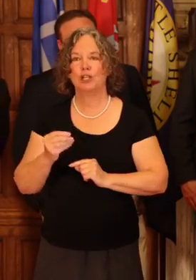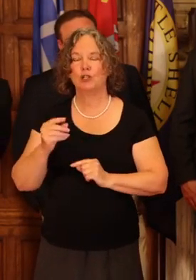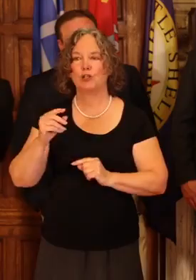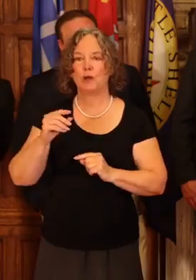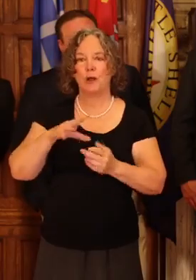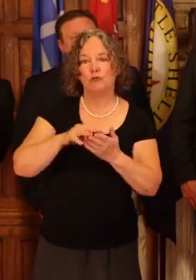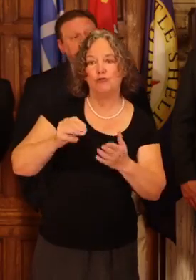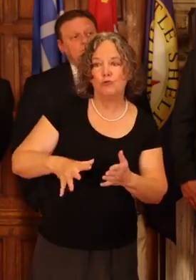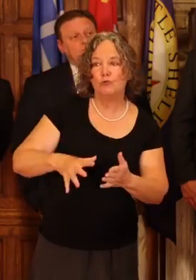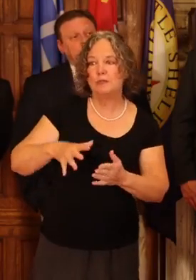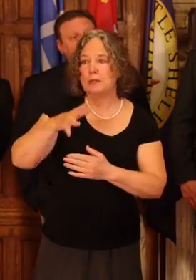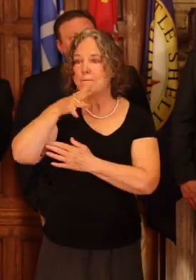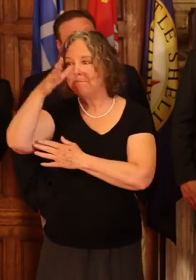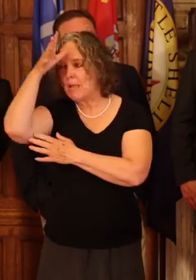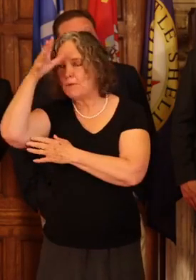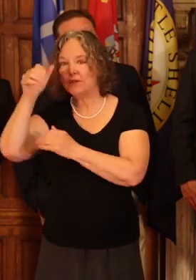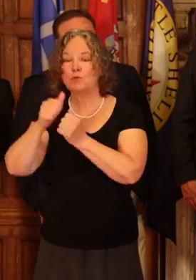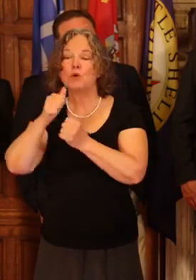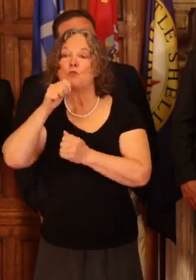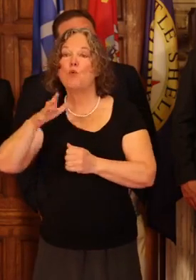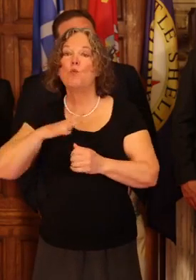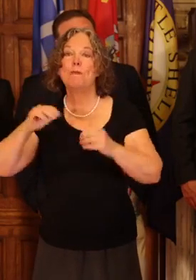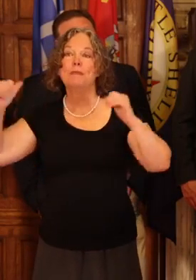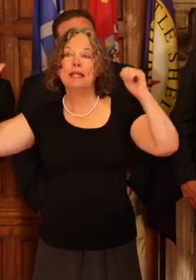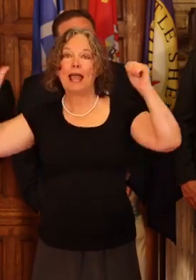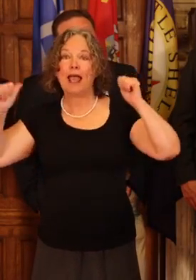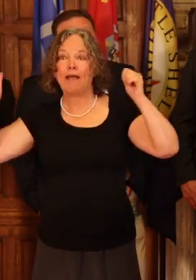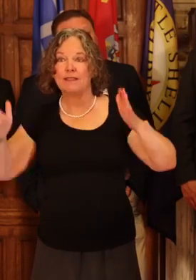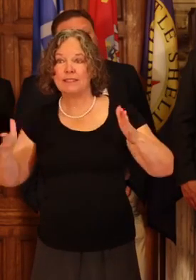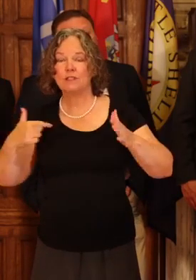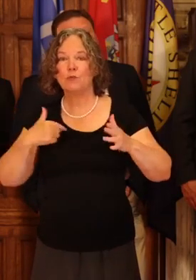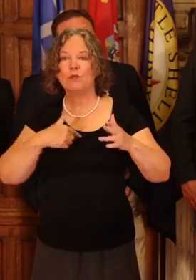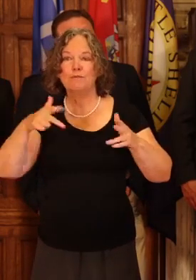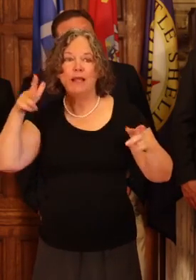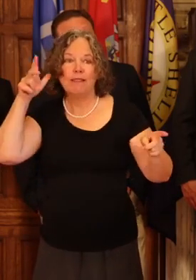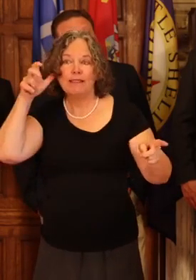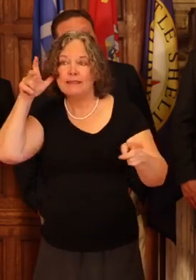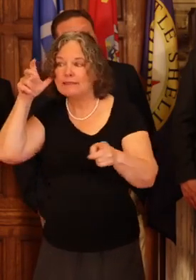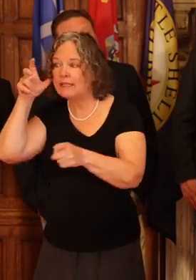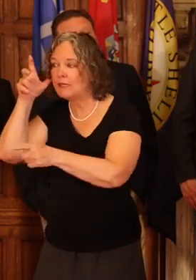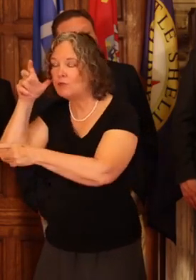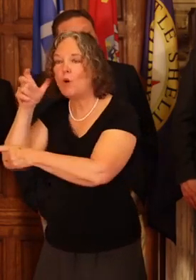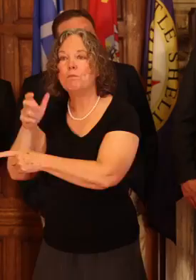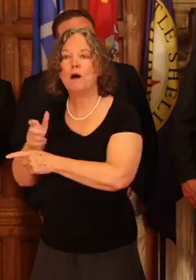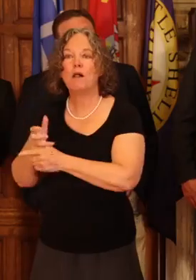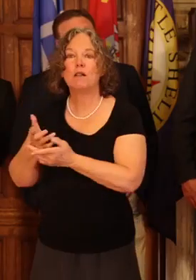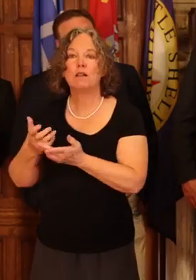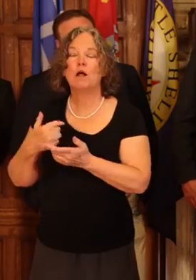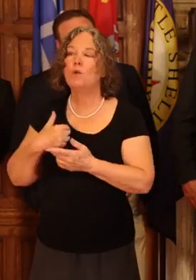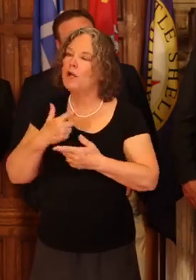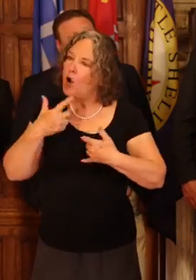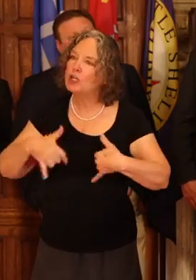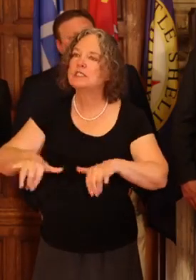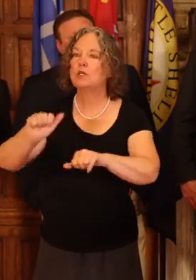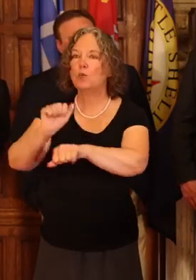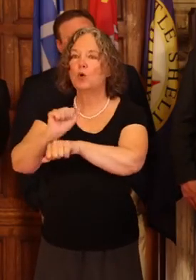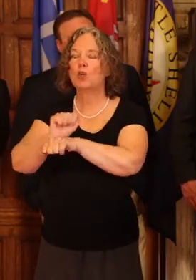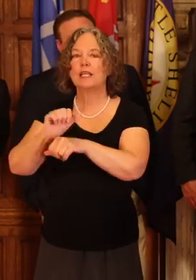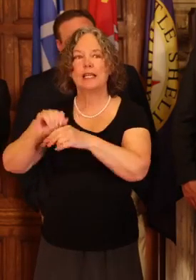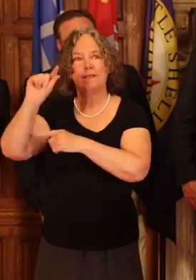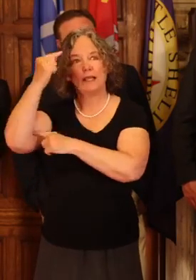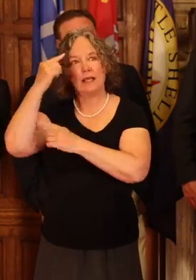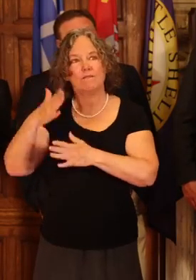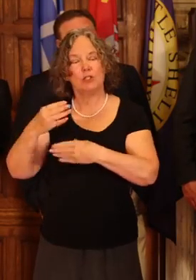parents. I've met with women athletes. We've been taking input from all sides of this. And again, we're still doing the work in the governor's office, but